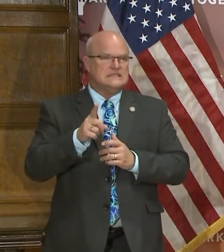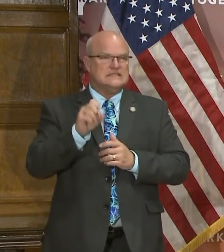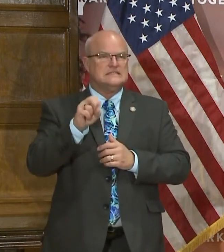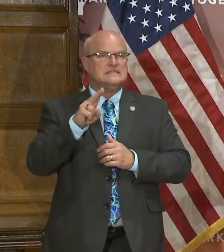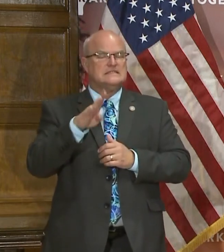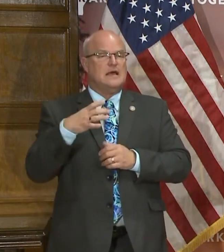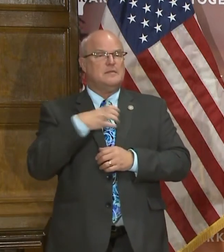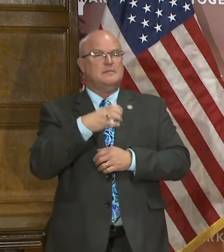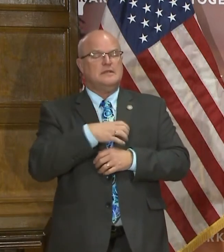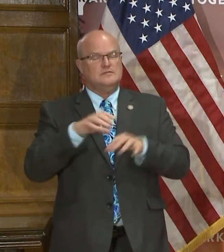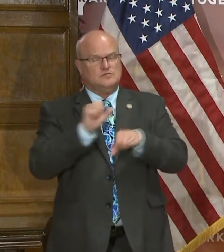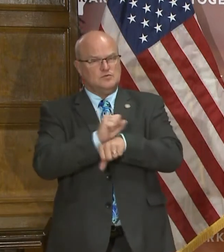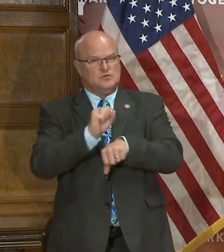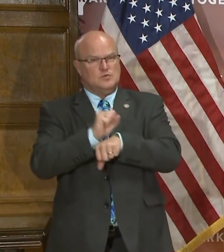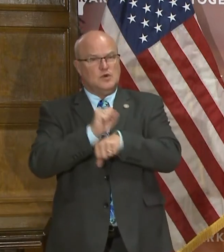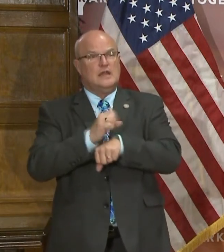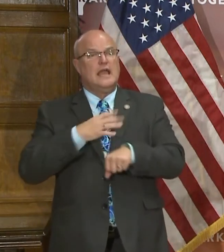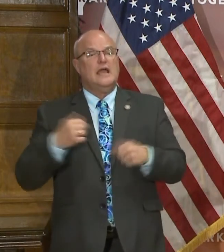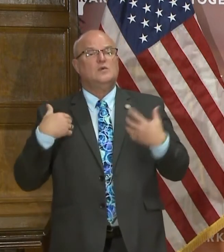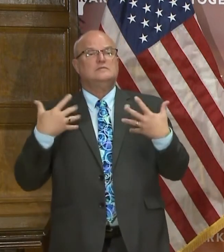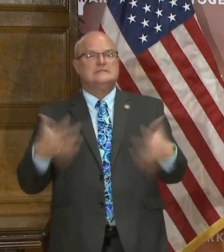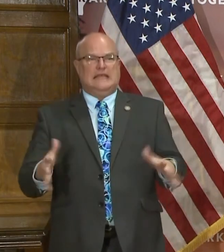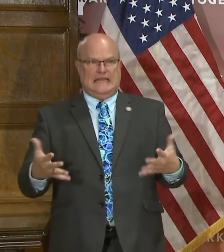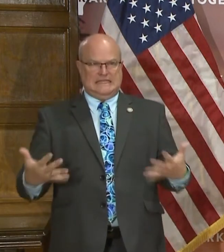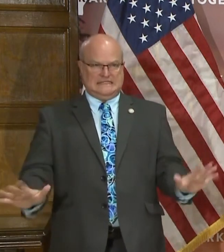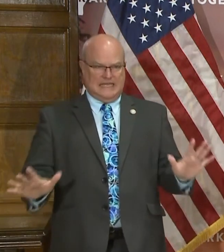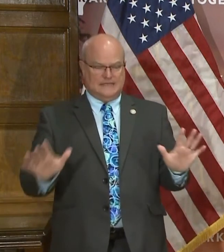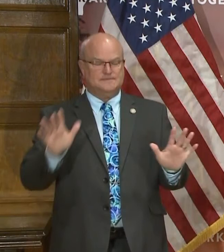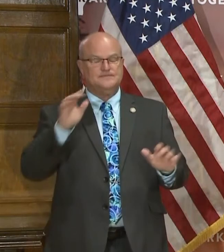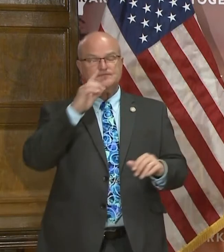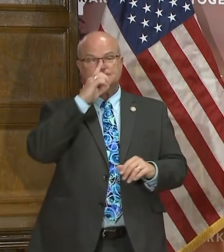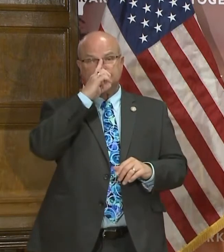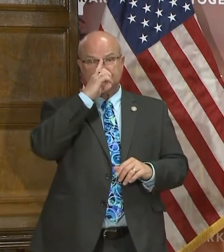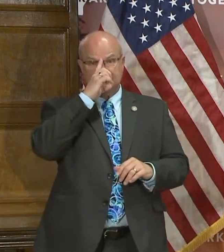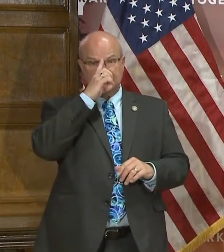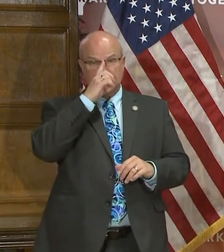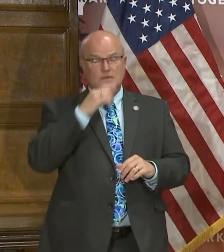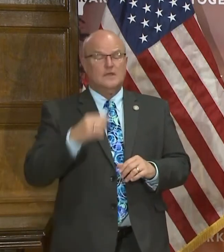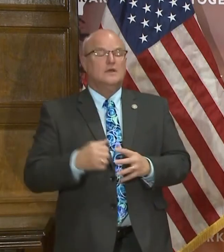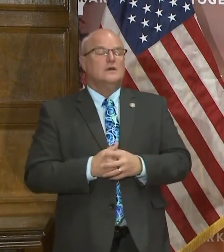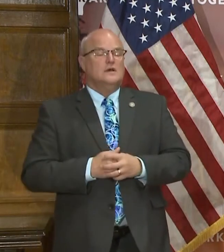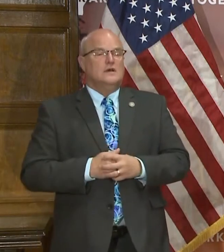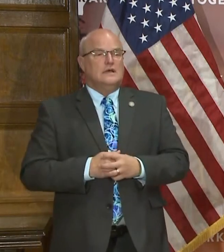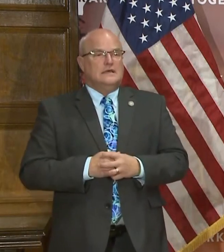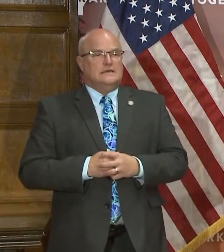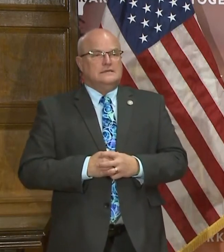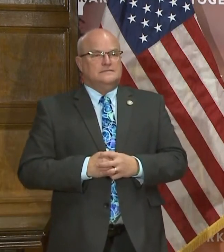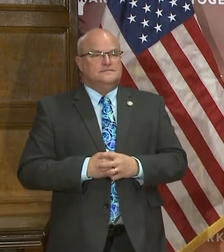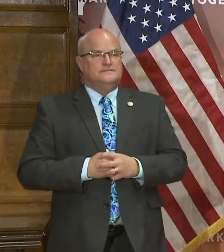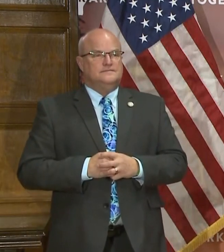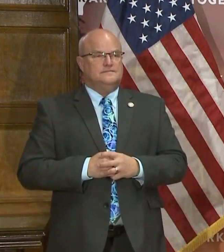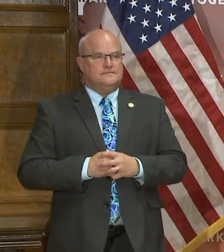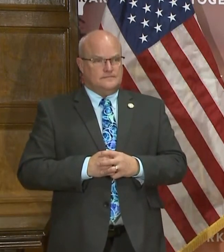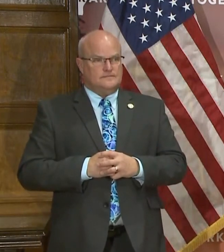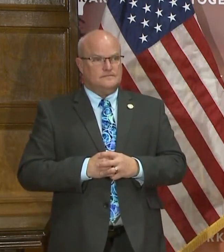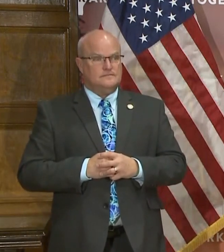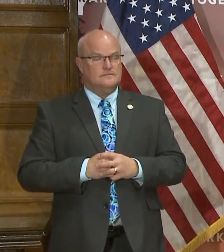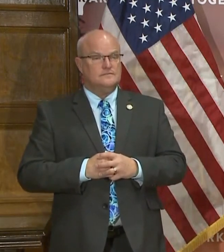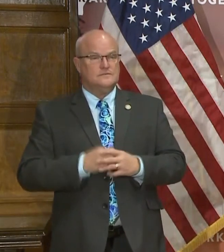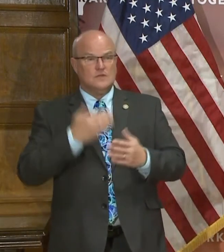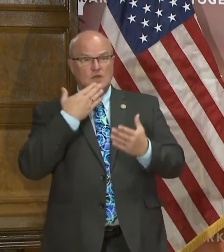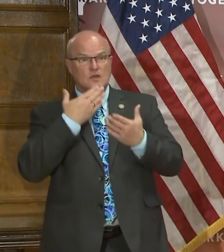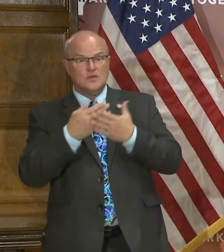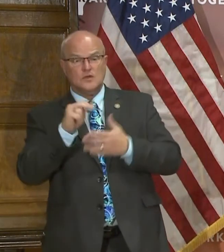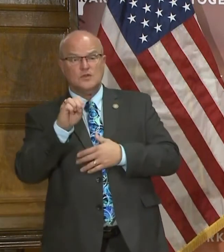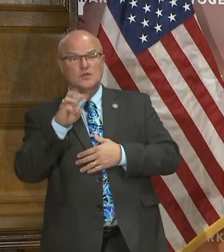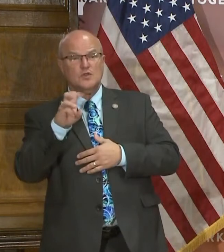that's been asked to do work, and the work is getting done. There are good news as we